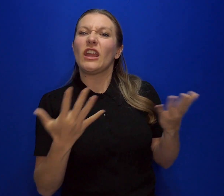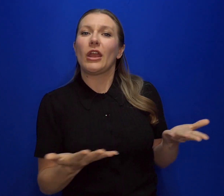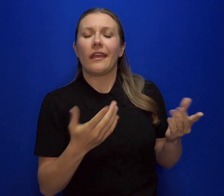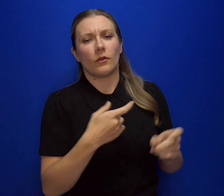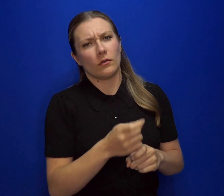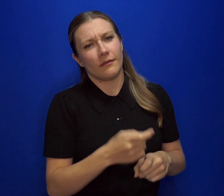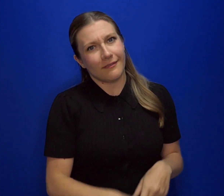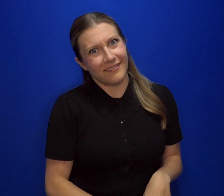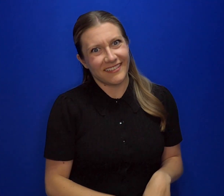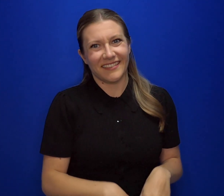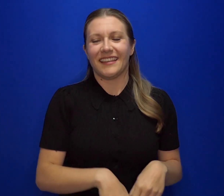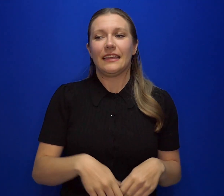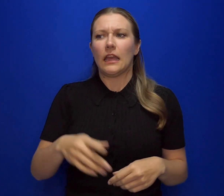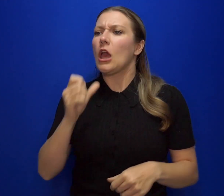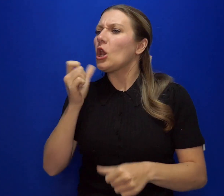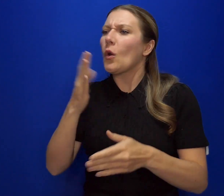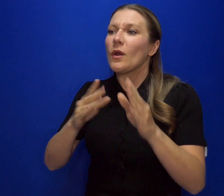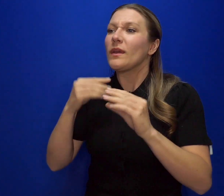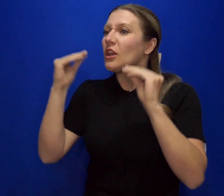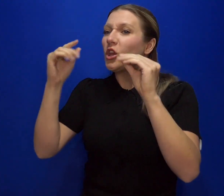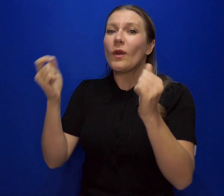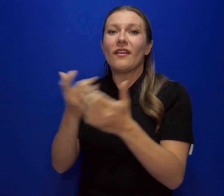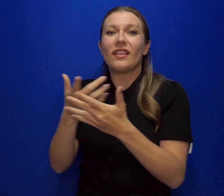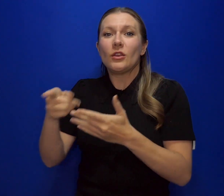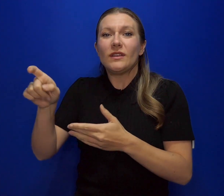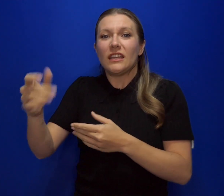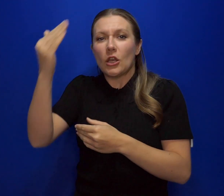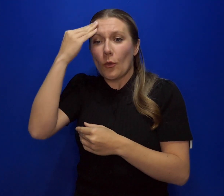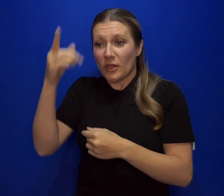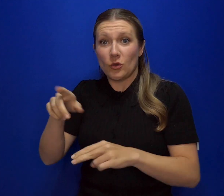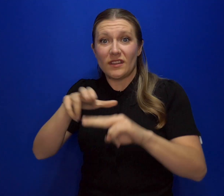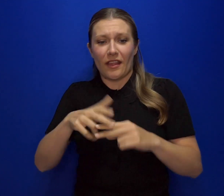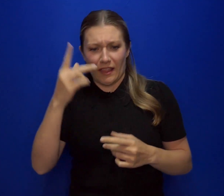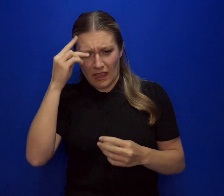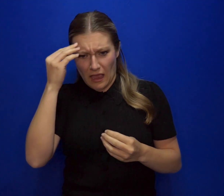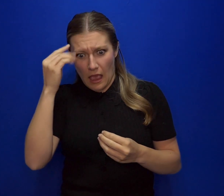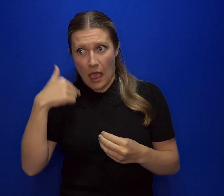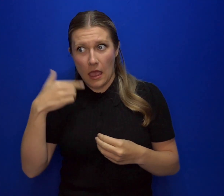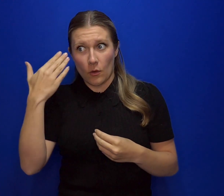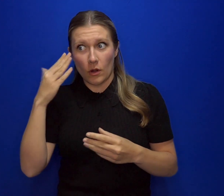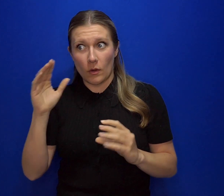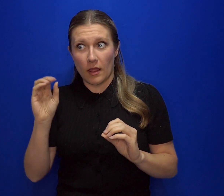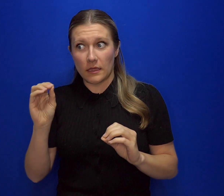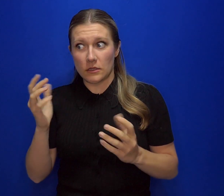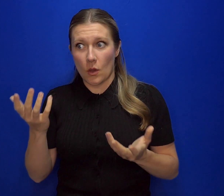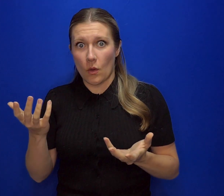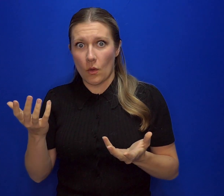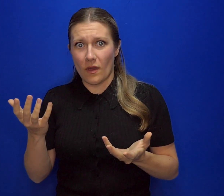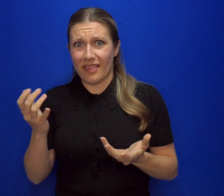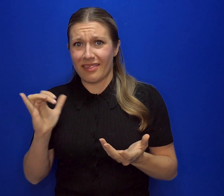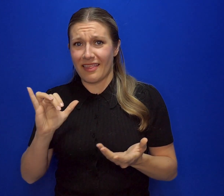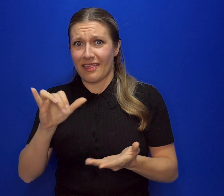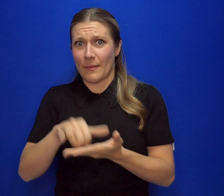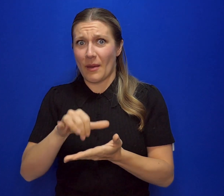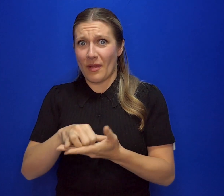here. Everything's fine. Don't worry. We taught you everything you need to know. And you're sitting there thinking, I don't know anything. So how could that be